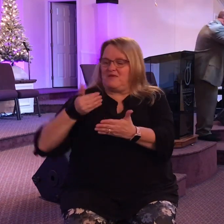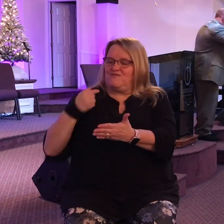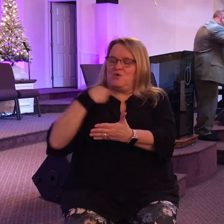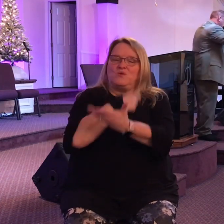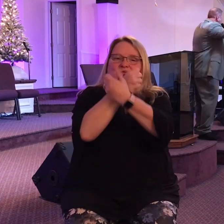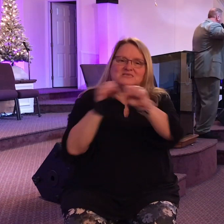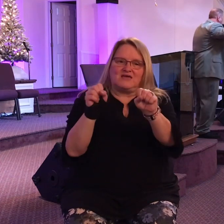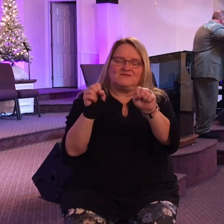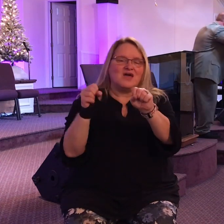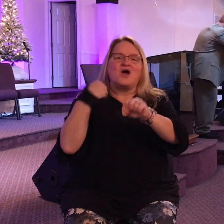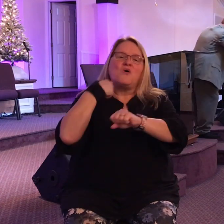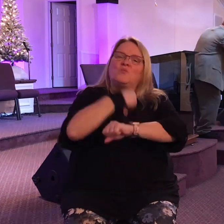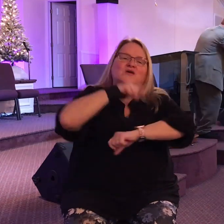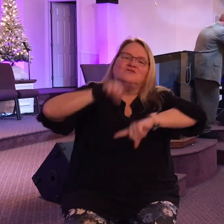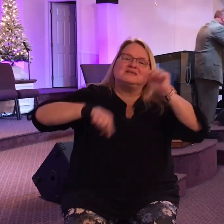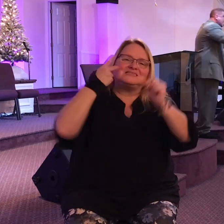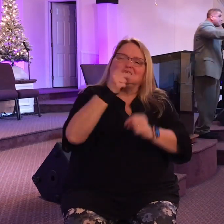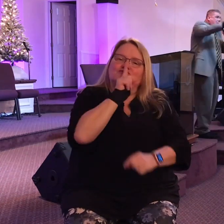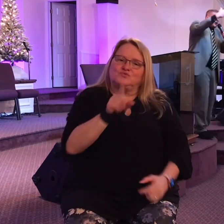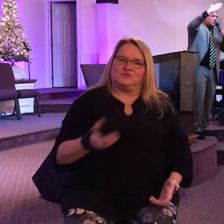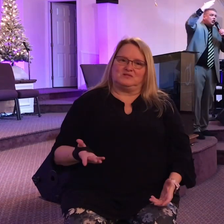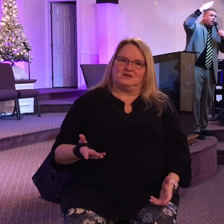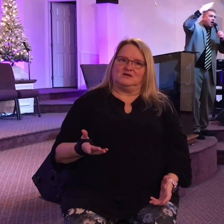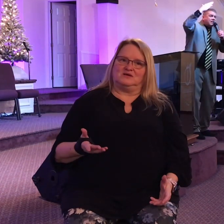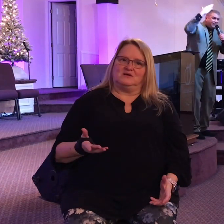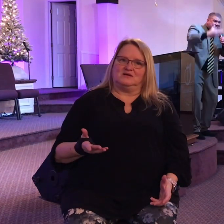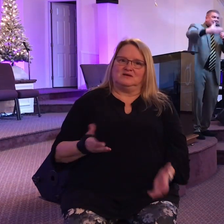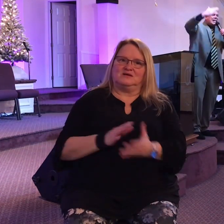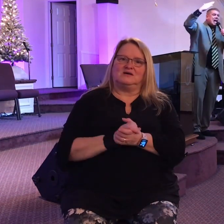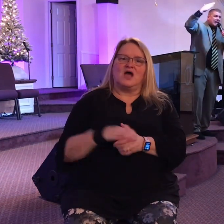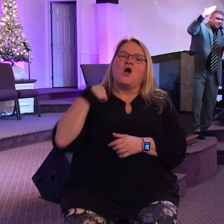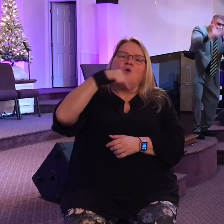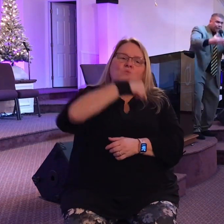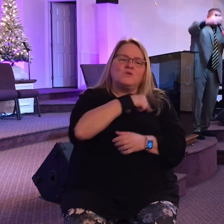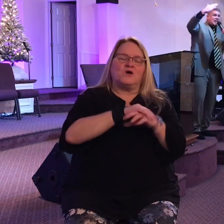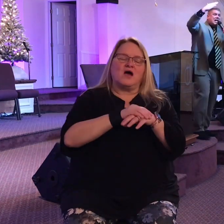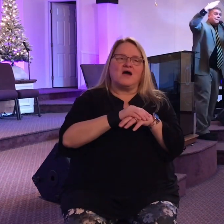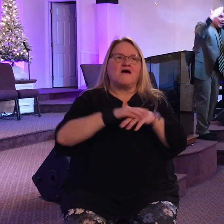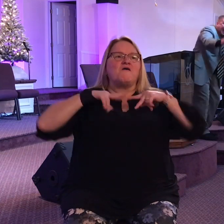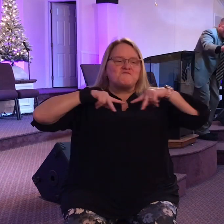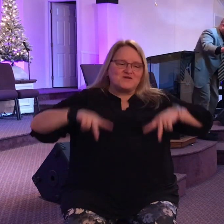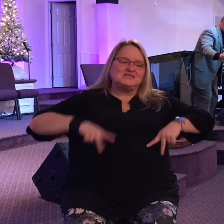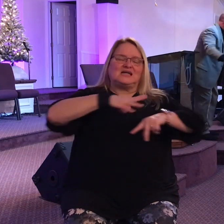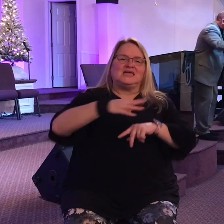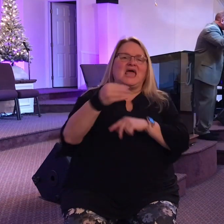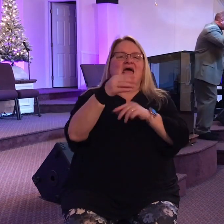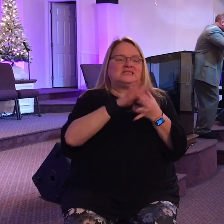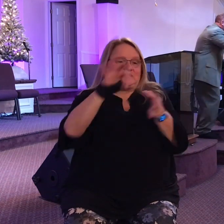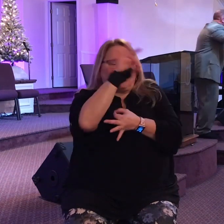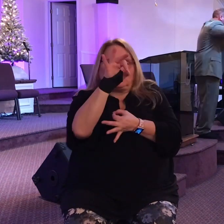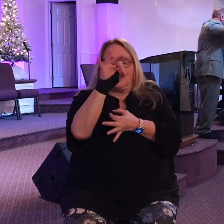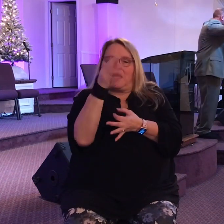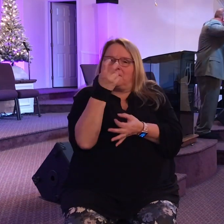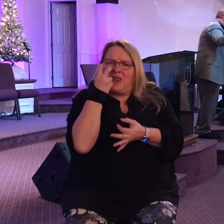in front of you, you were unable to see it because you were physically and spiritually blinded. But he